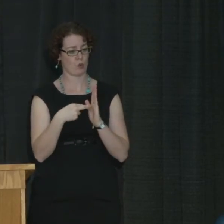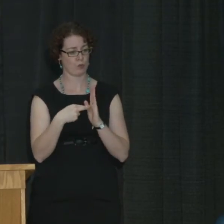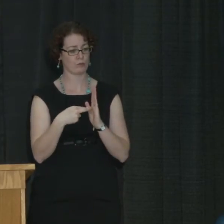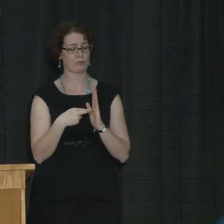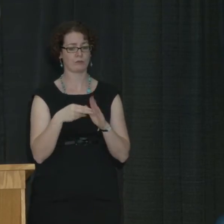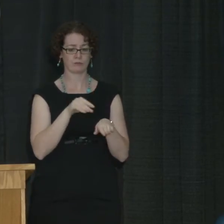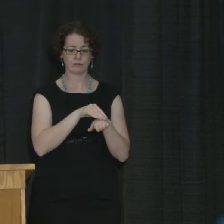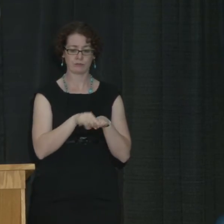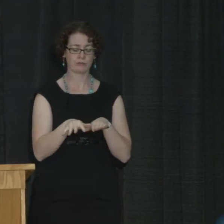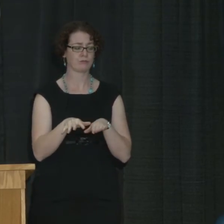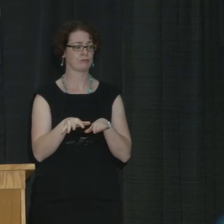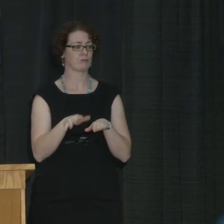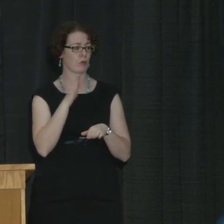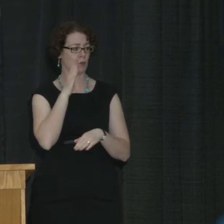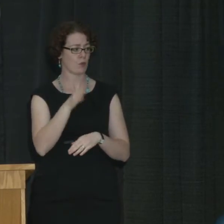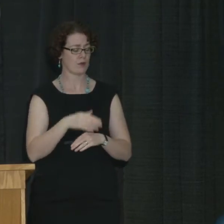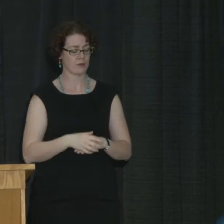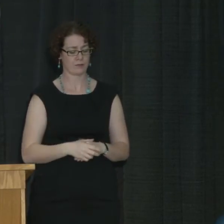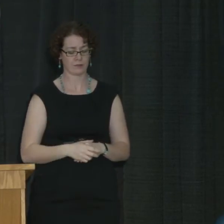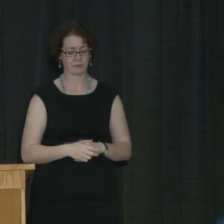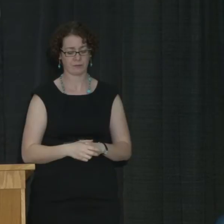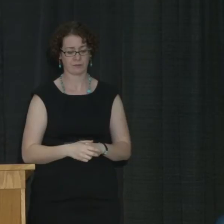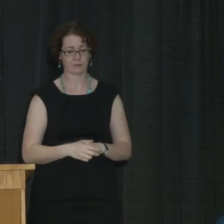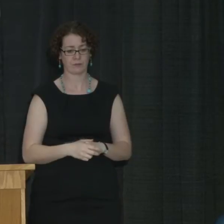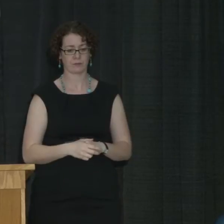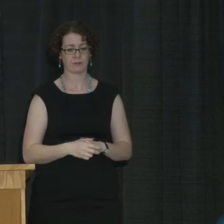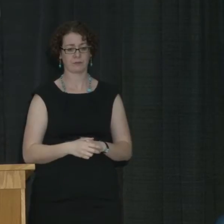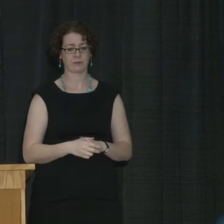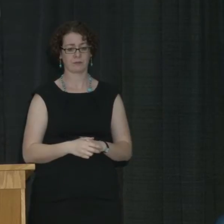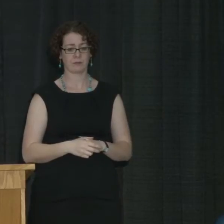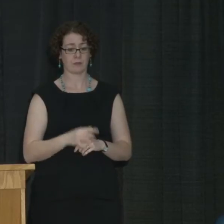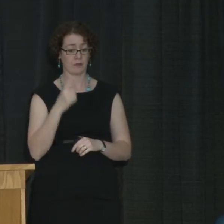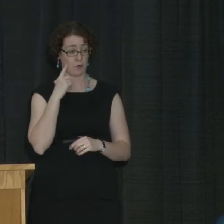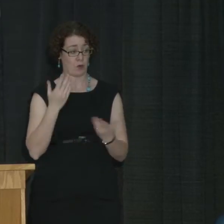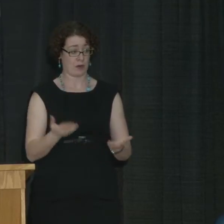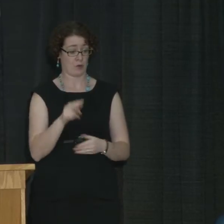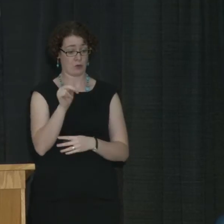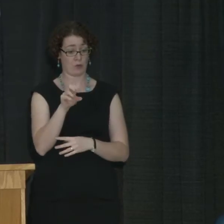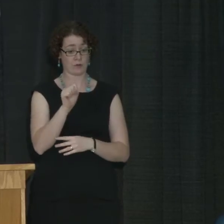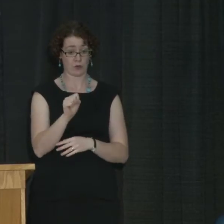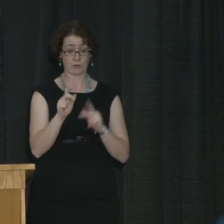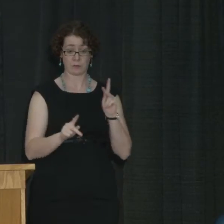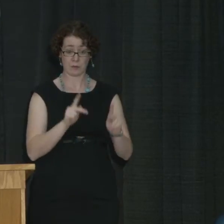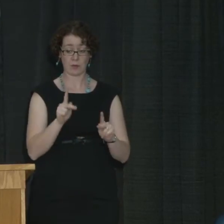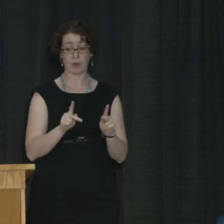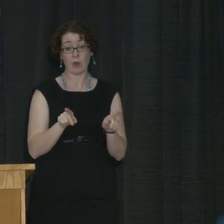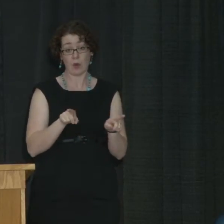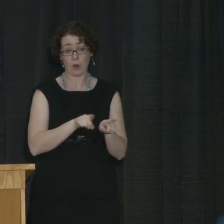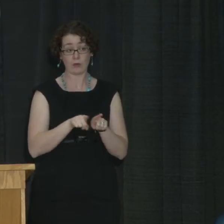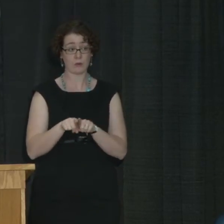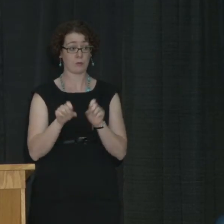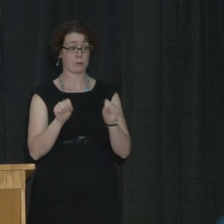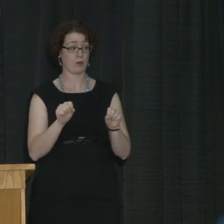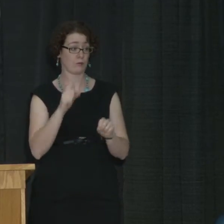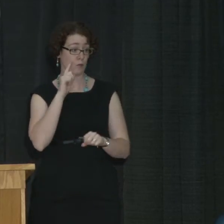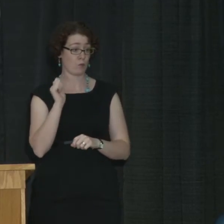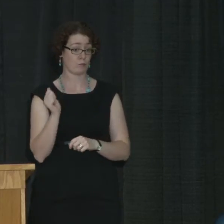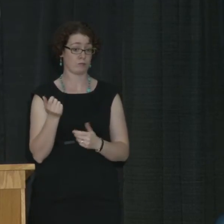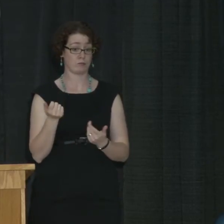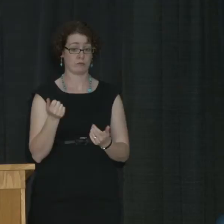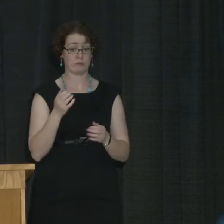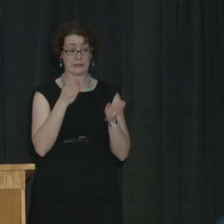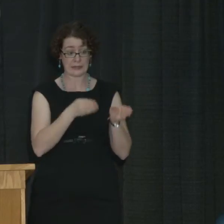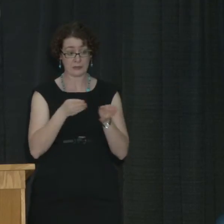play an incredibly important role for Nova Scotians, but also quite possibly for all of us